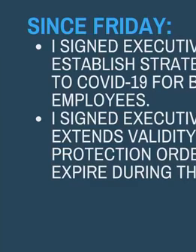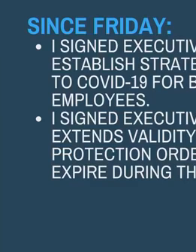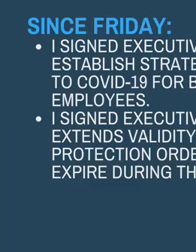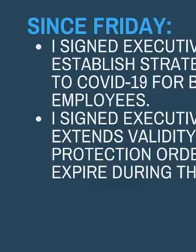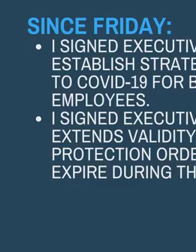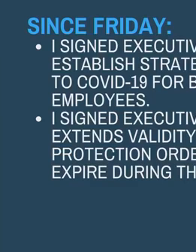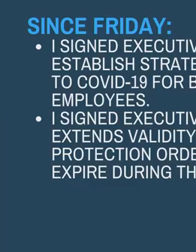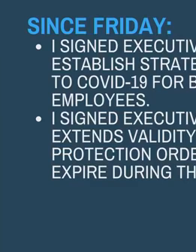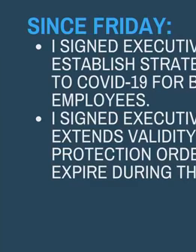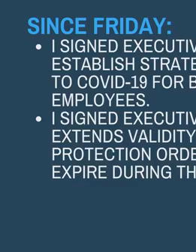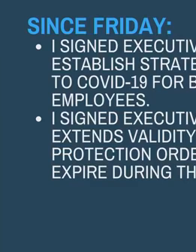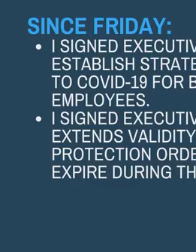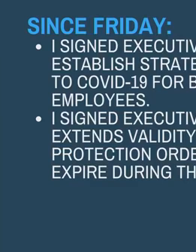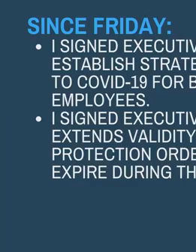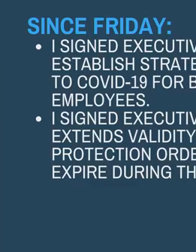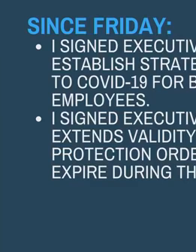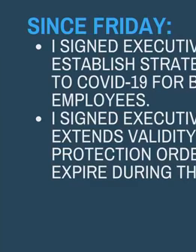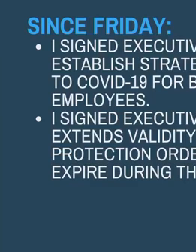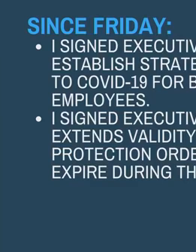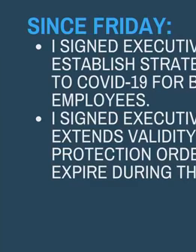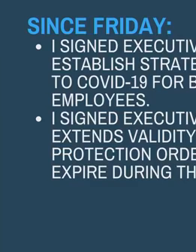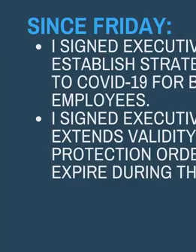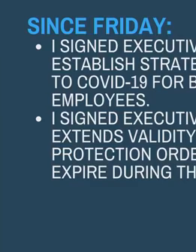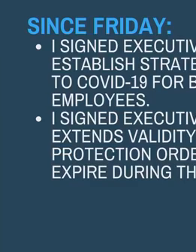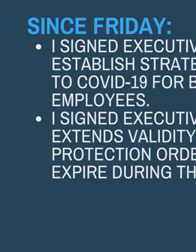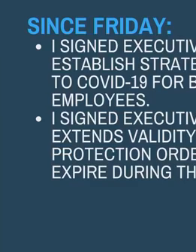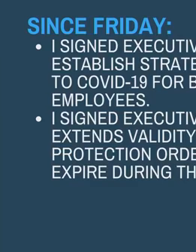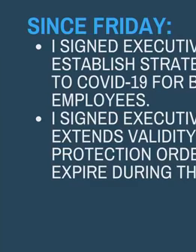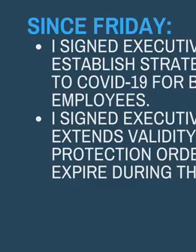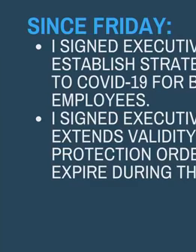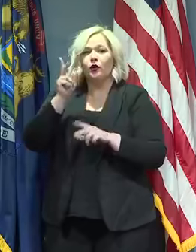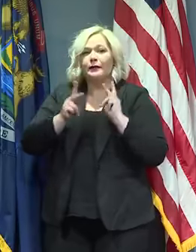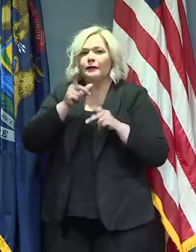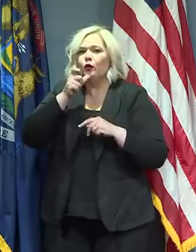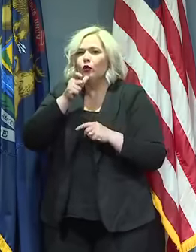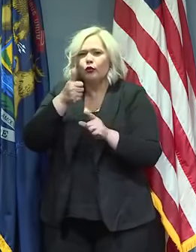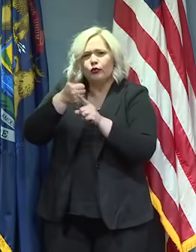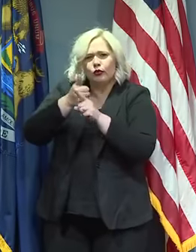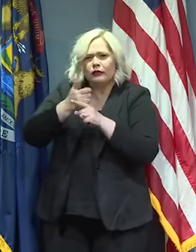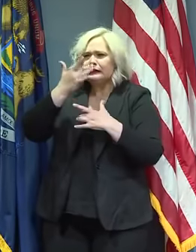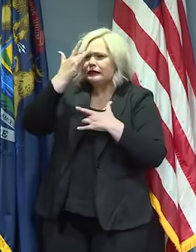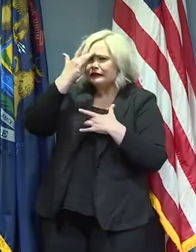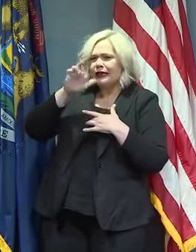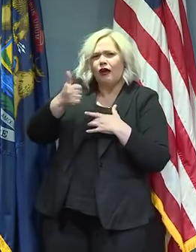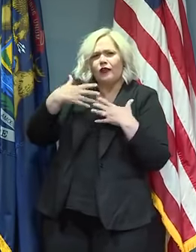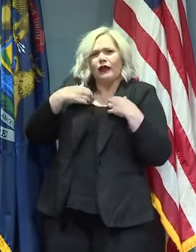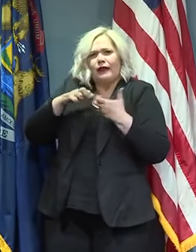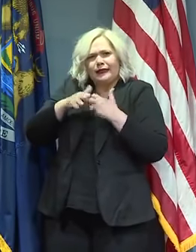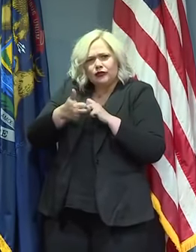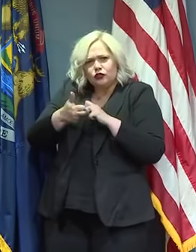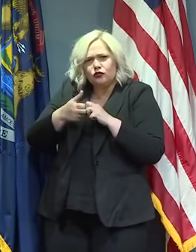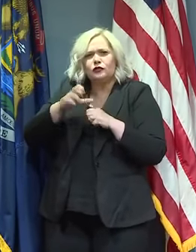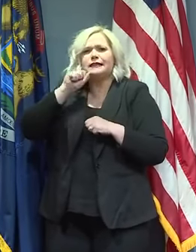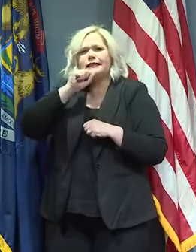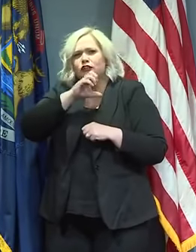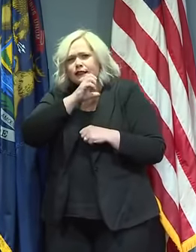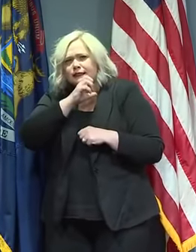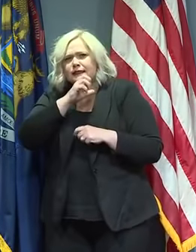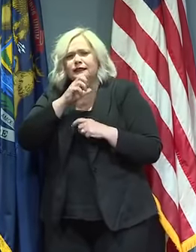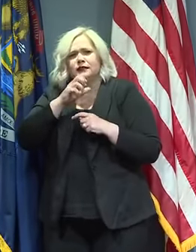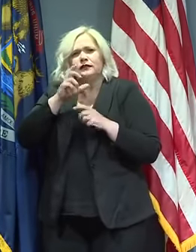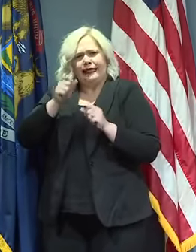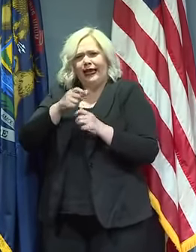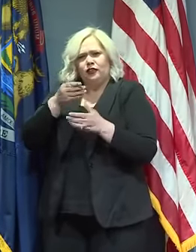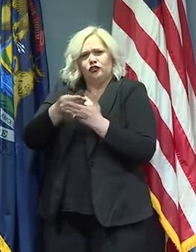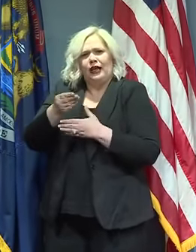at least 2 hours a week to shopping time for vulnerable citizens and residents. It also requires